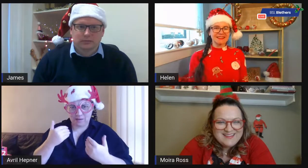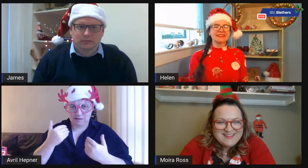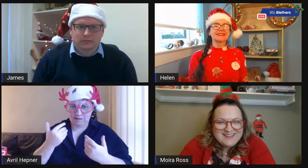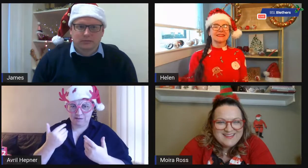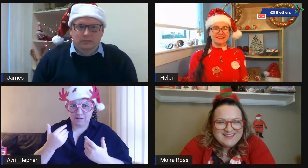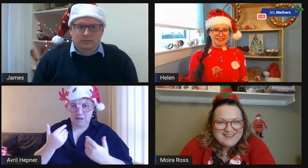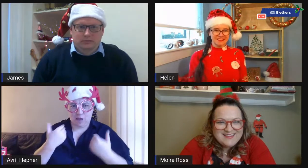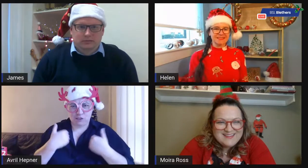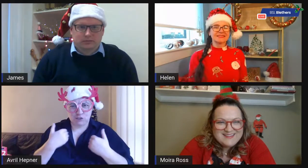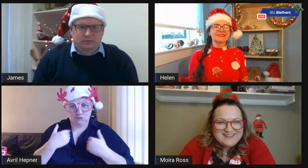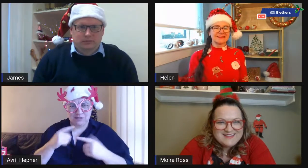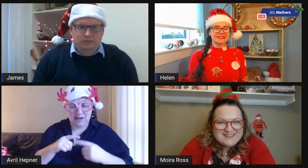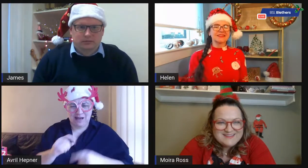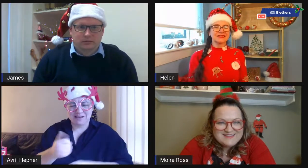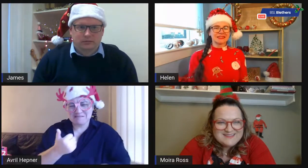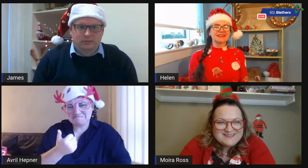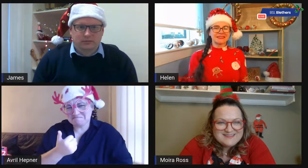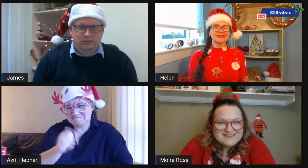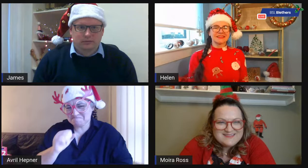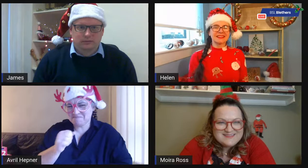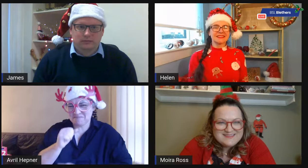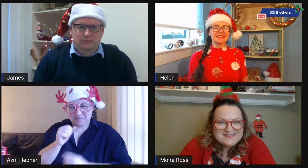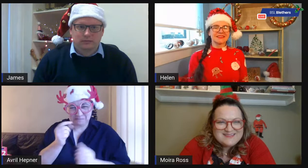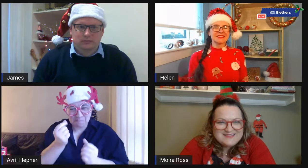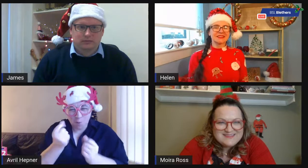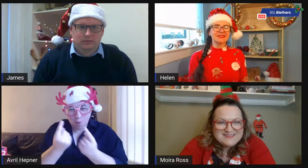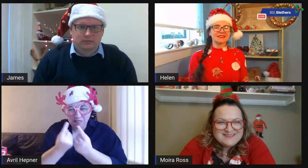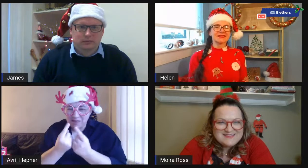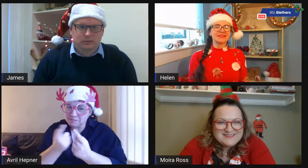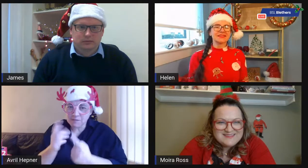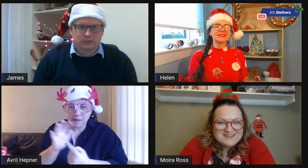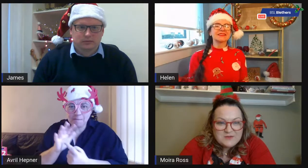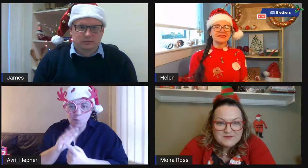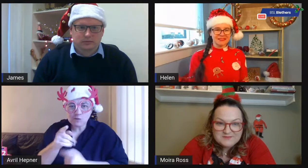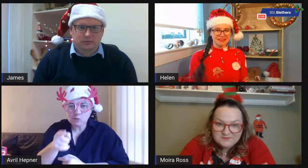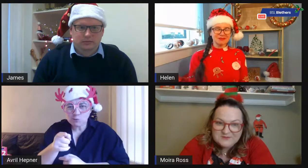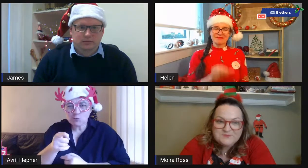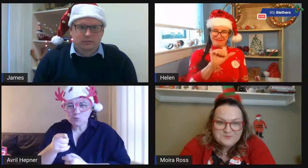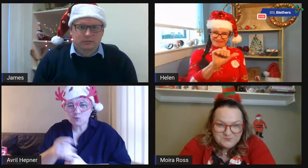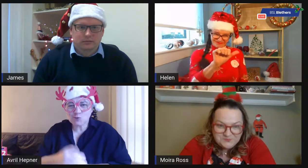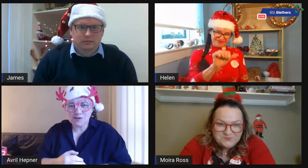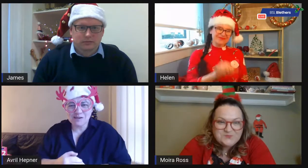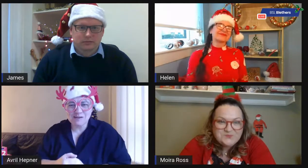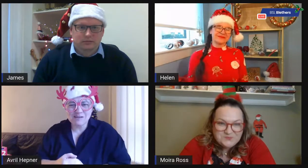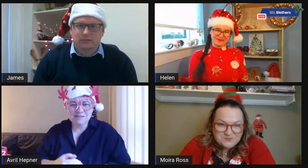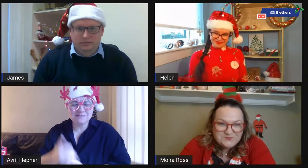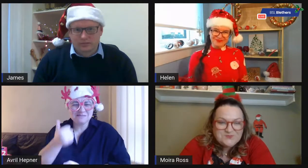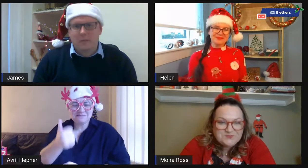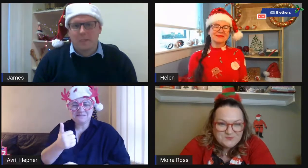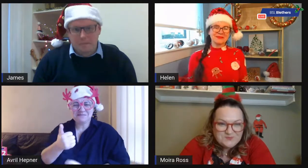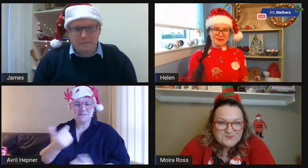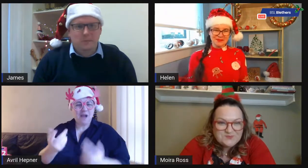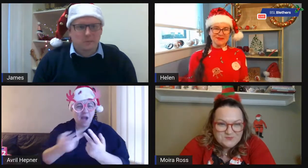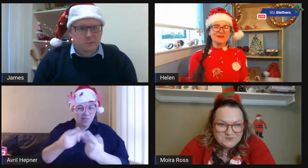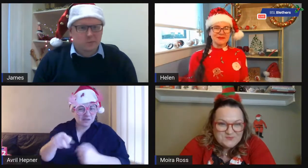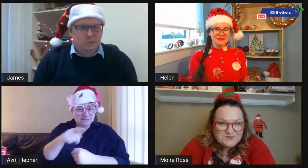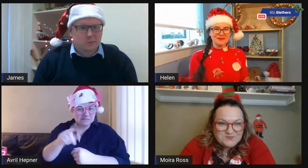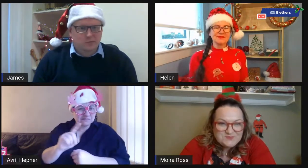And, you always had to have your compass, didn't you? And yeah, they were sort of luxury items, I think. It's always the small things that are important in the end, isn't